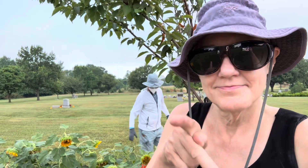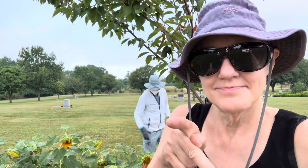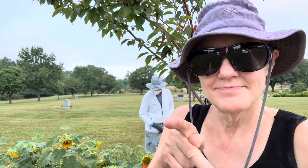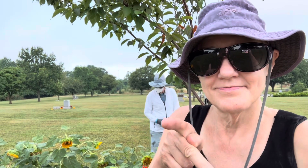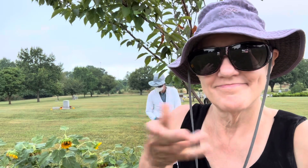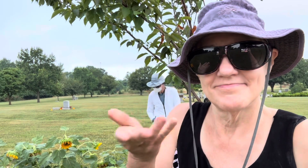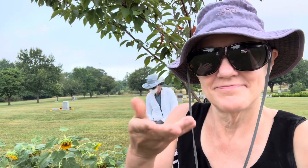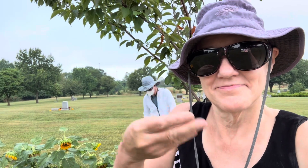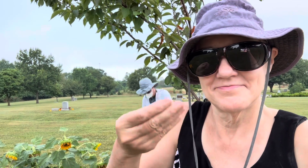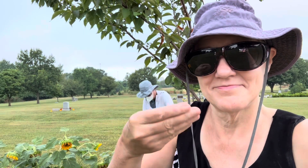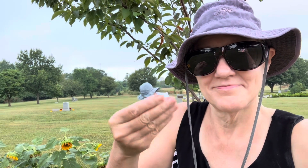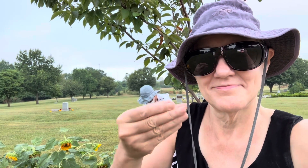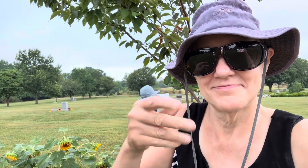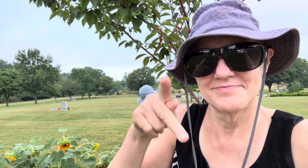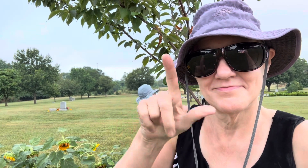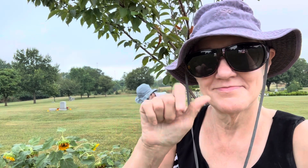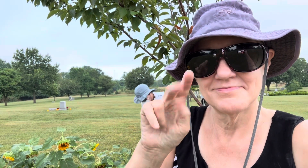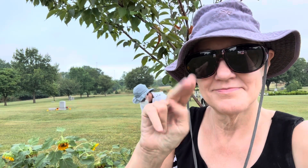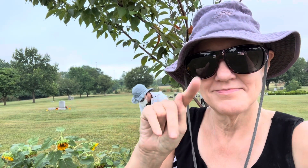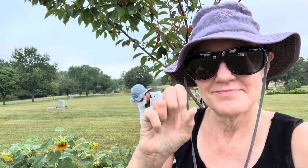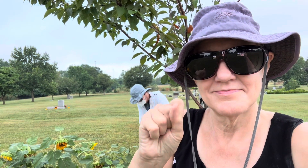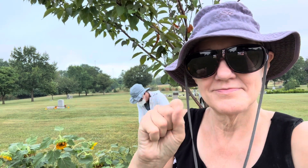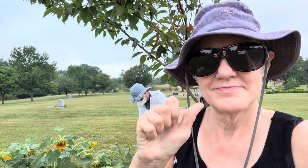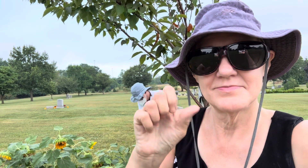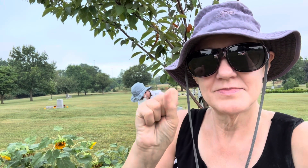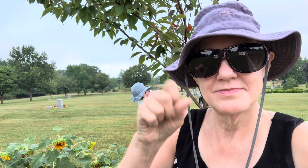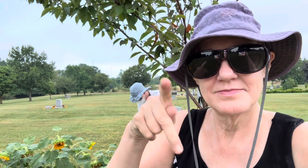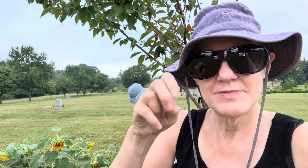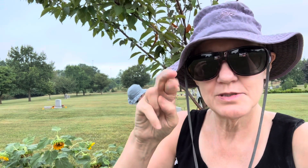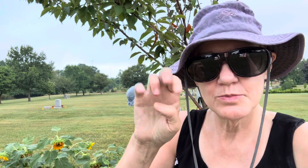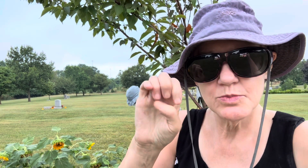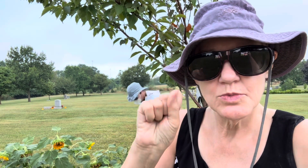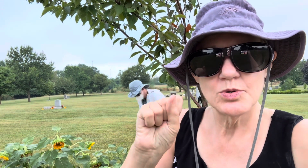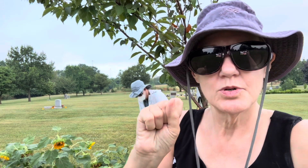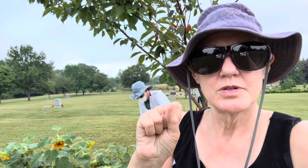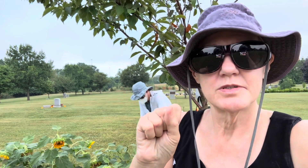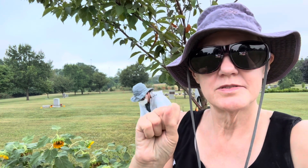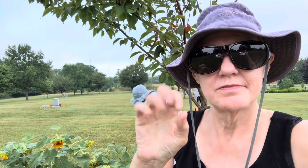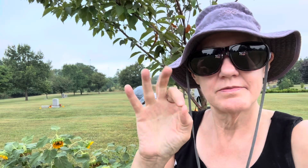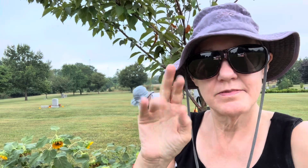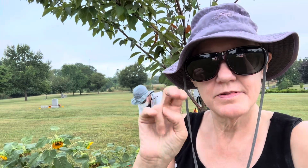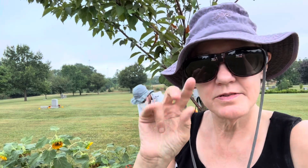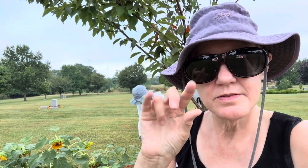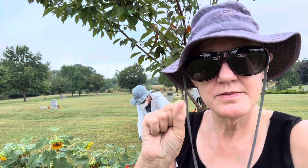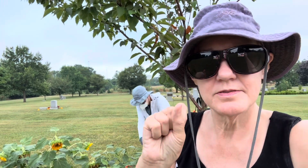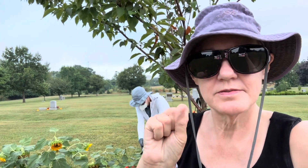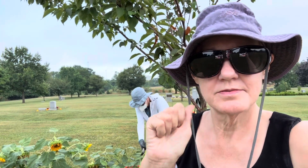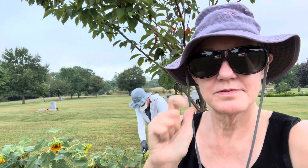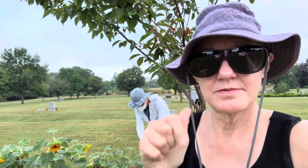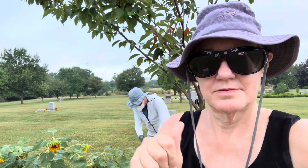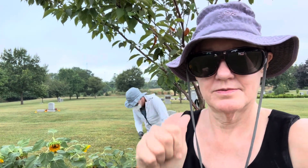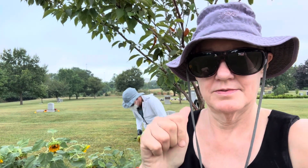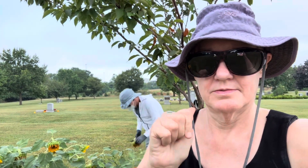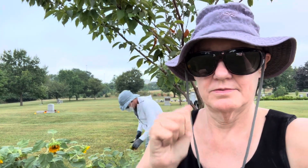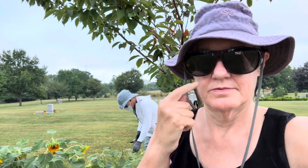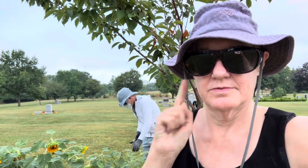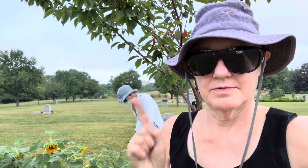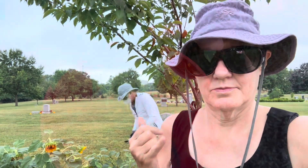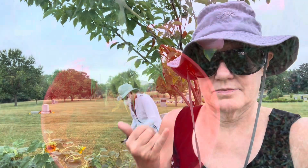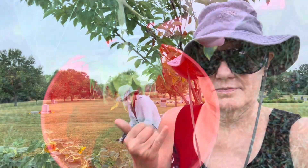Dell needs to be careful here outside. He has to be careful about bacteria, funguses, spores, all